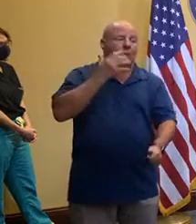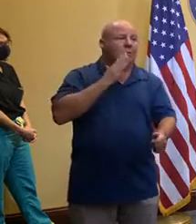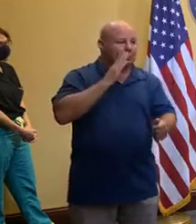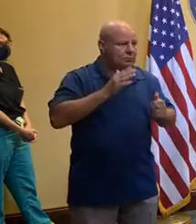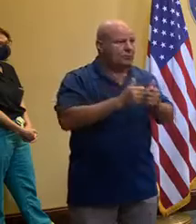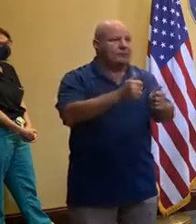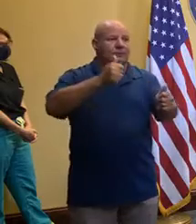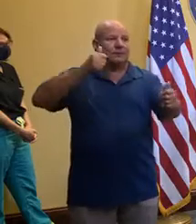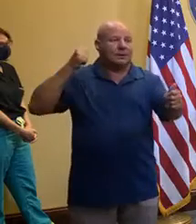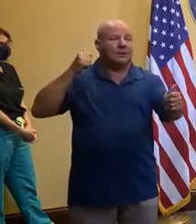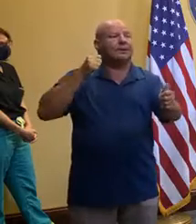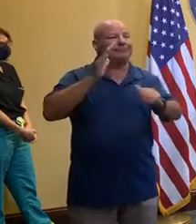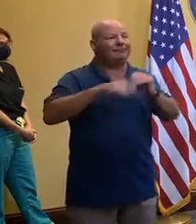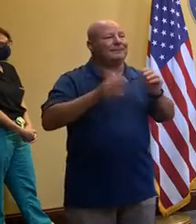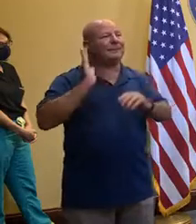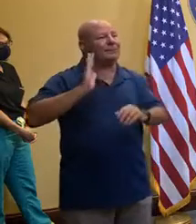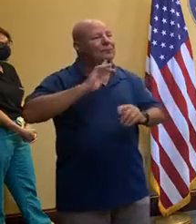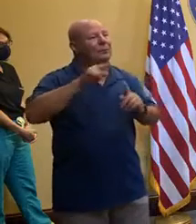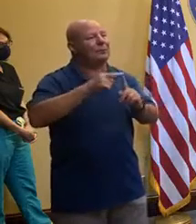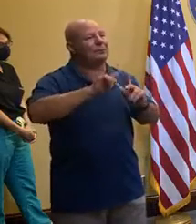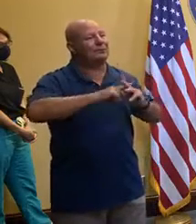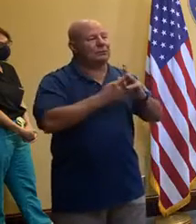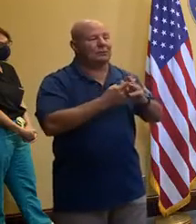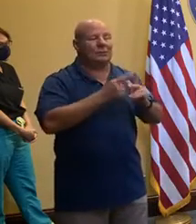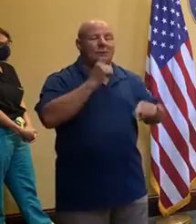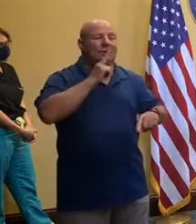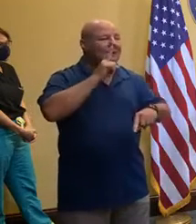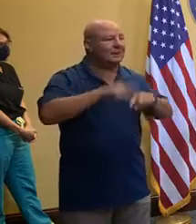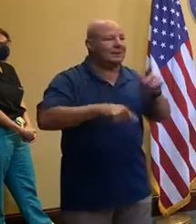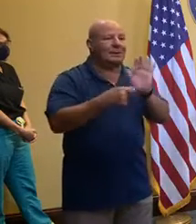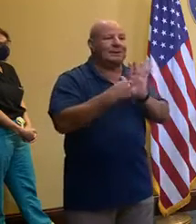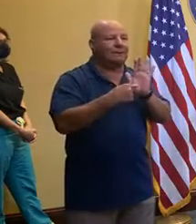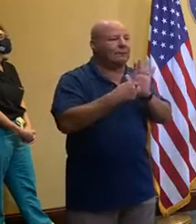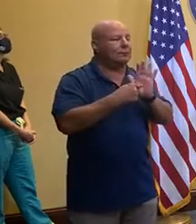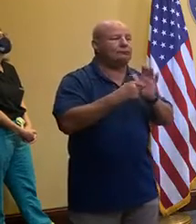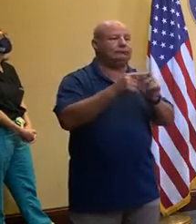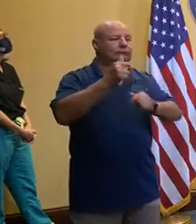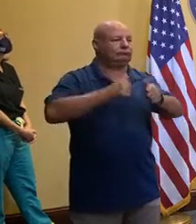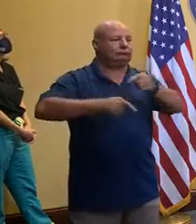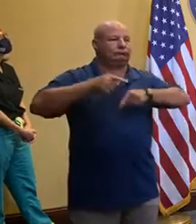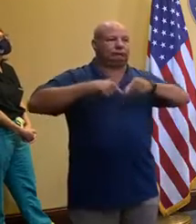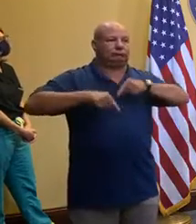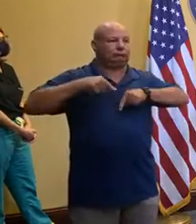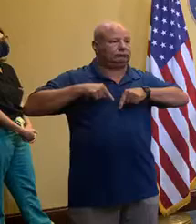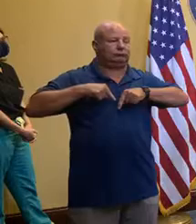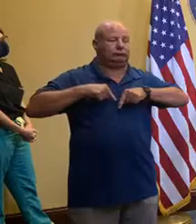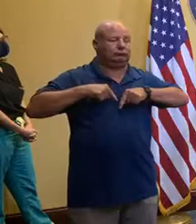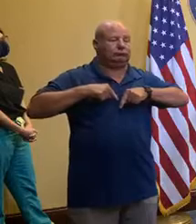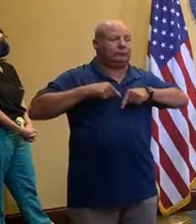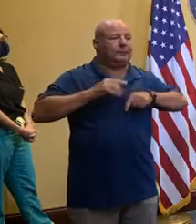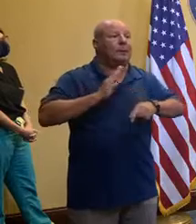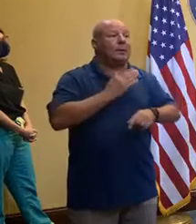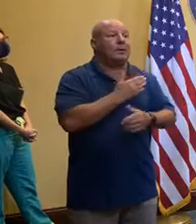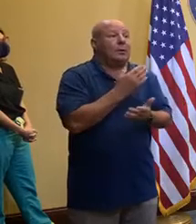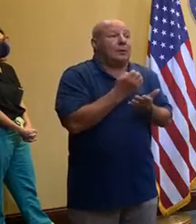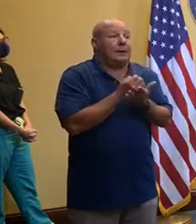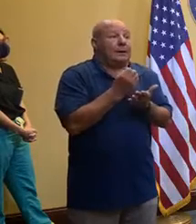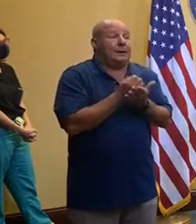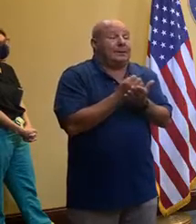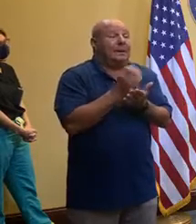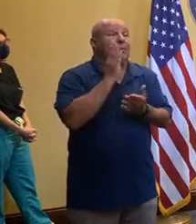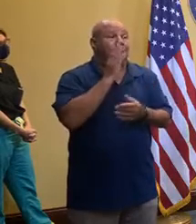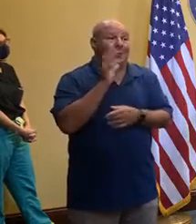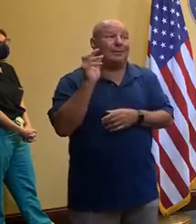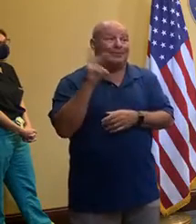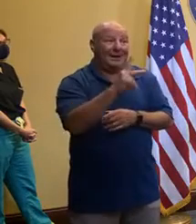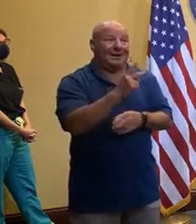than we were when we started. And we cannot afford for that to happen. Our economy will bounce